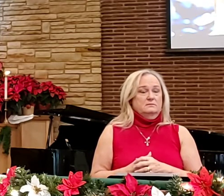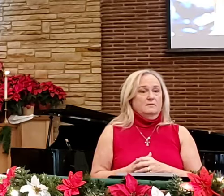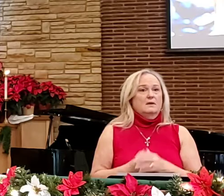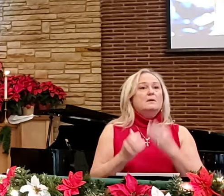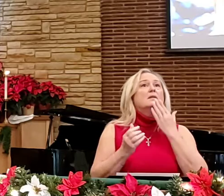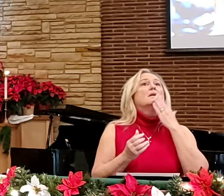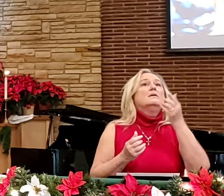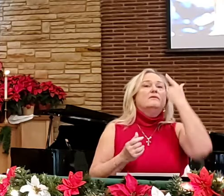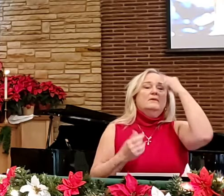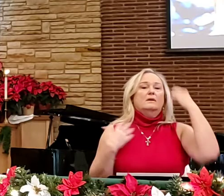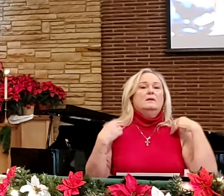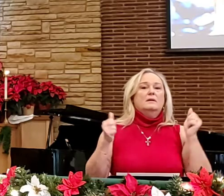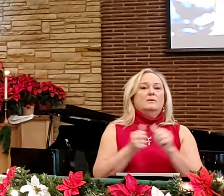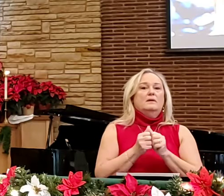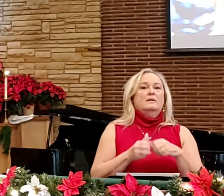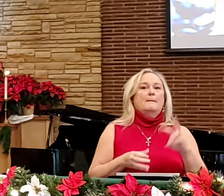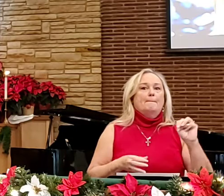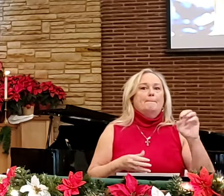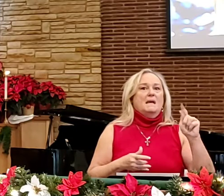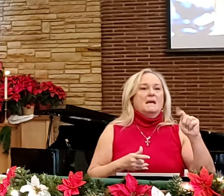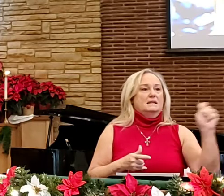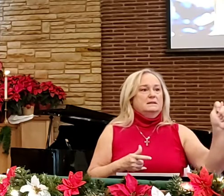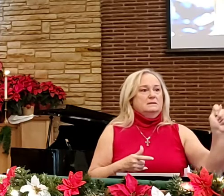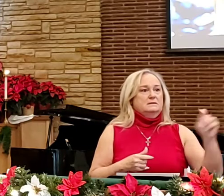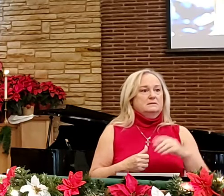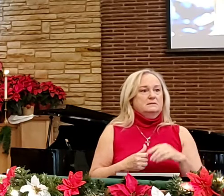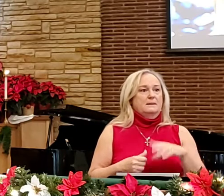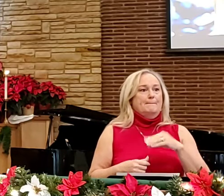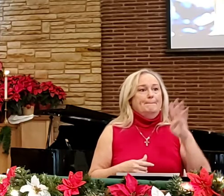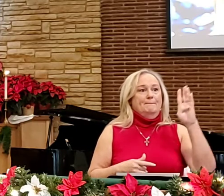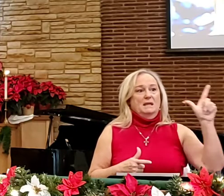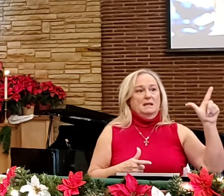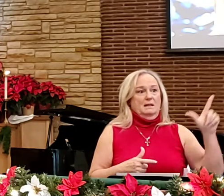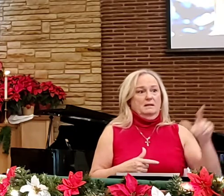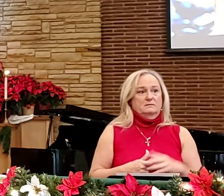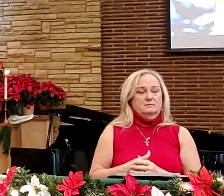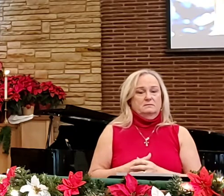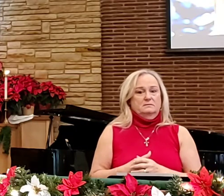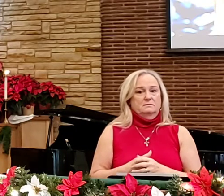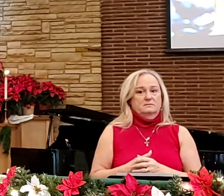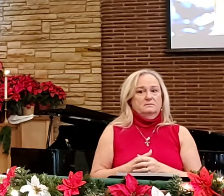We thank you for your healing with Matt and Bill.